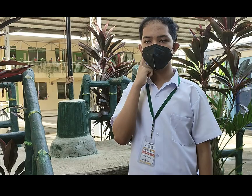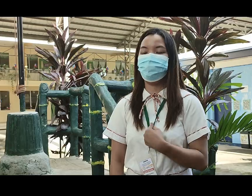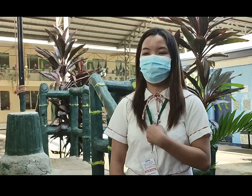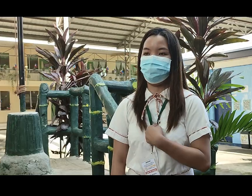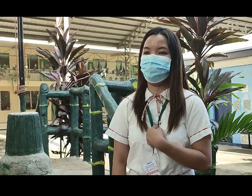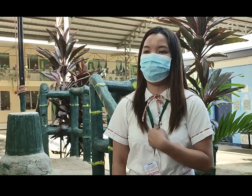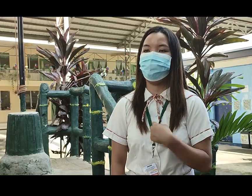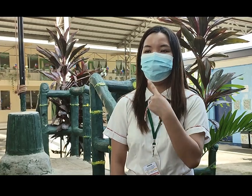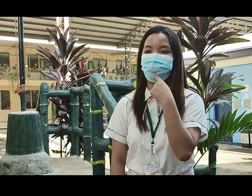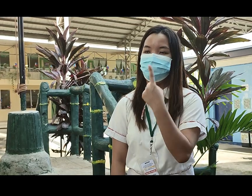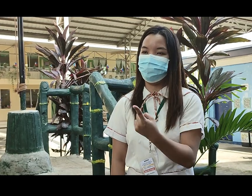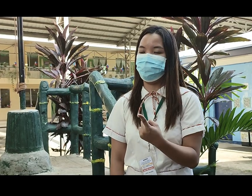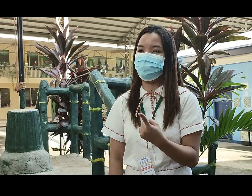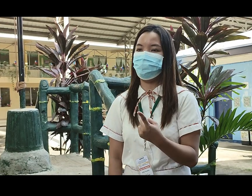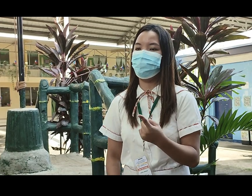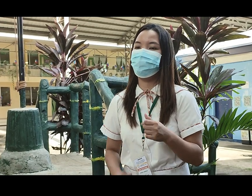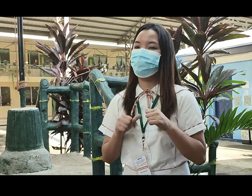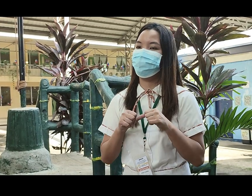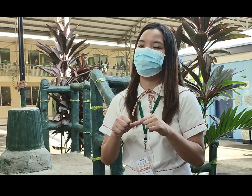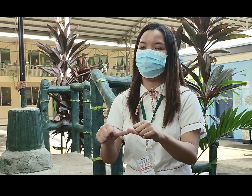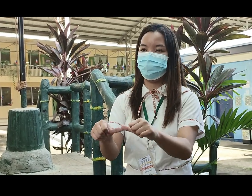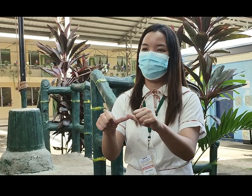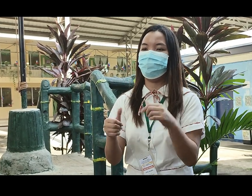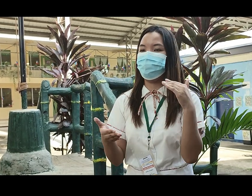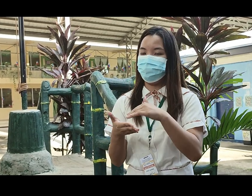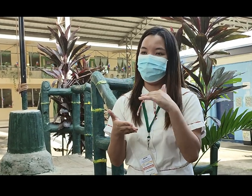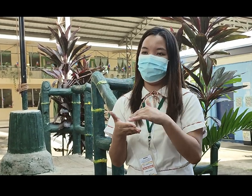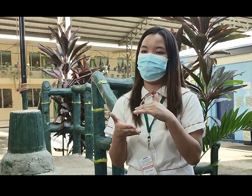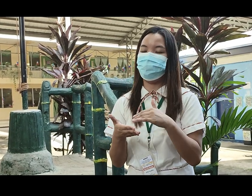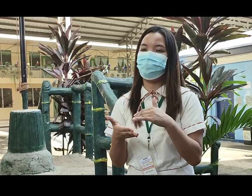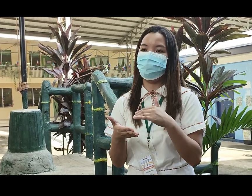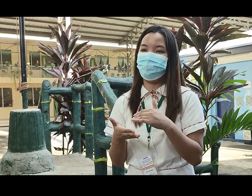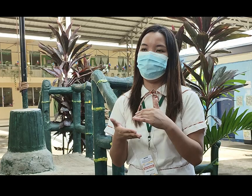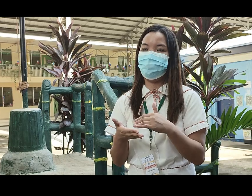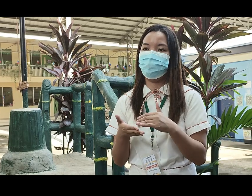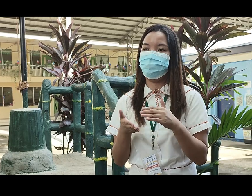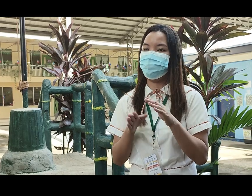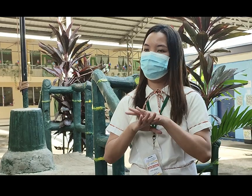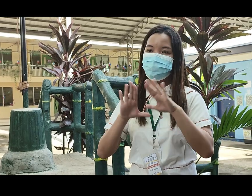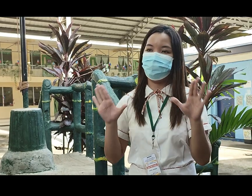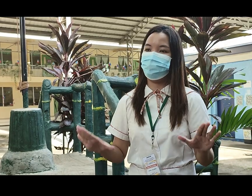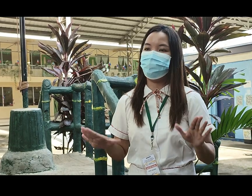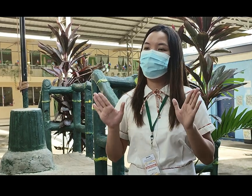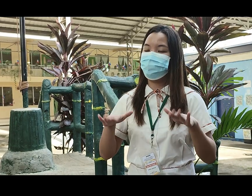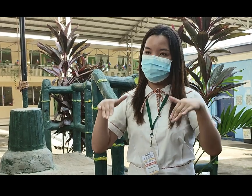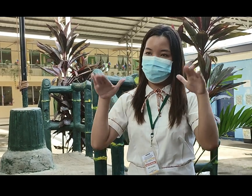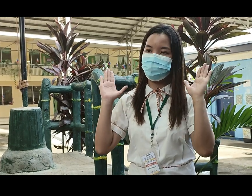I want to tell them that they should continue studying. Don't ever surrender or lose